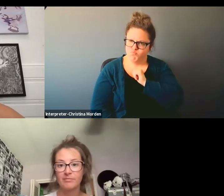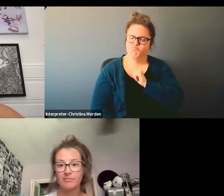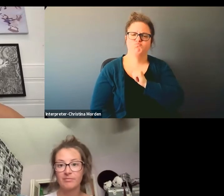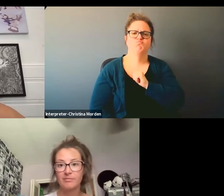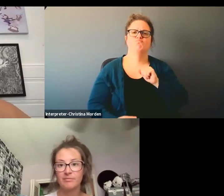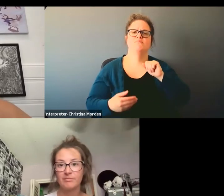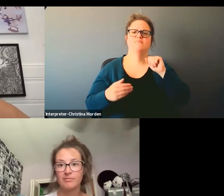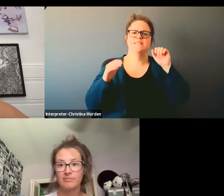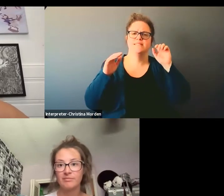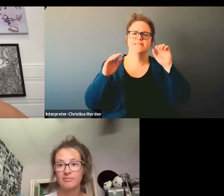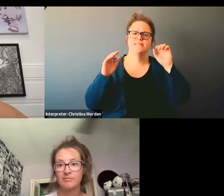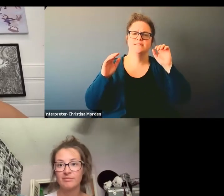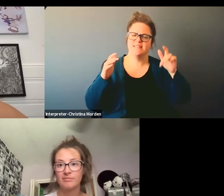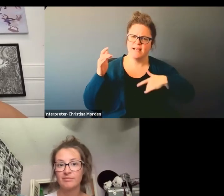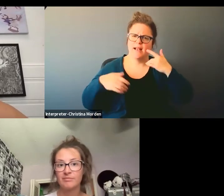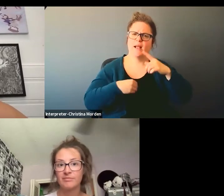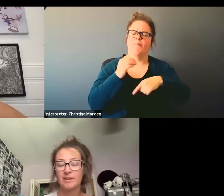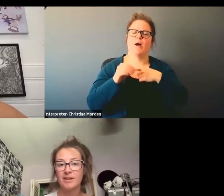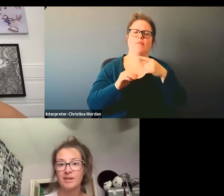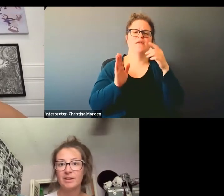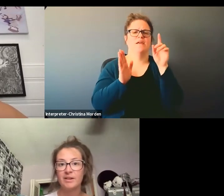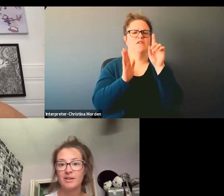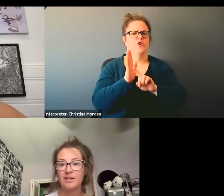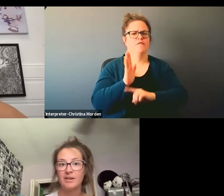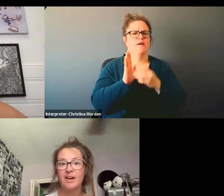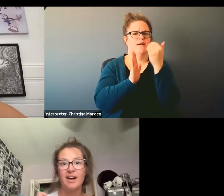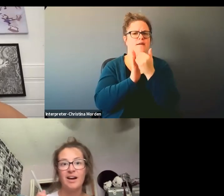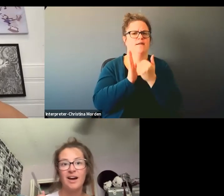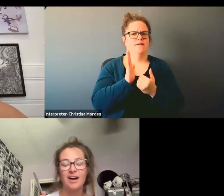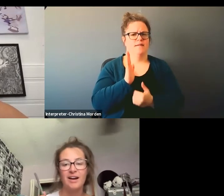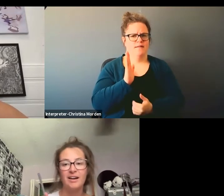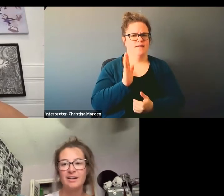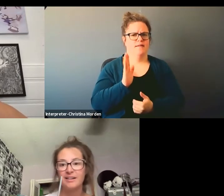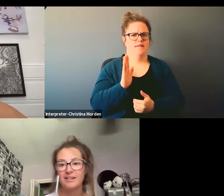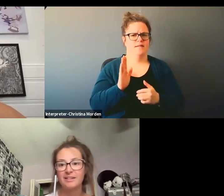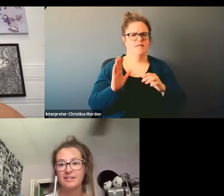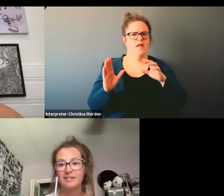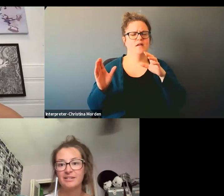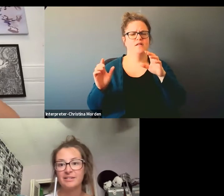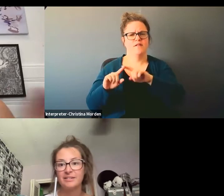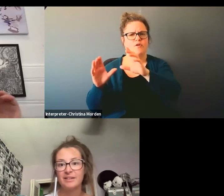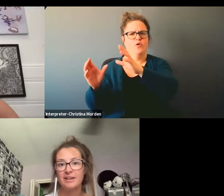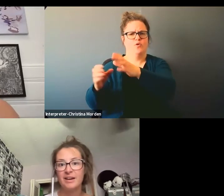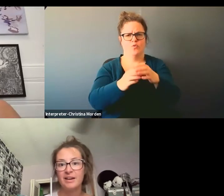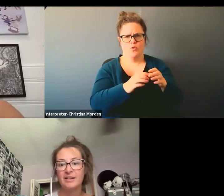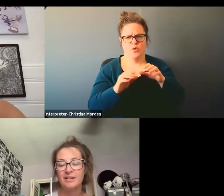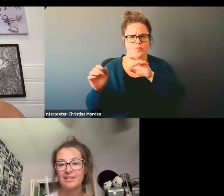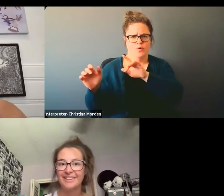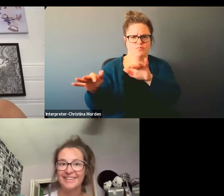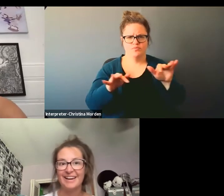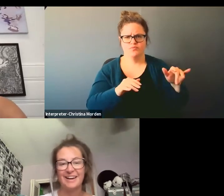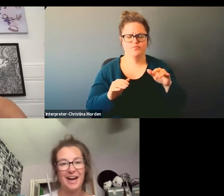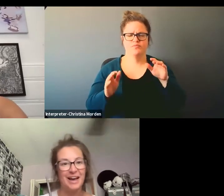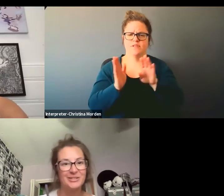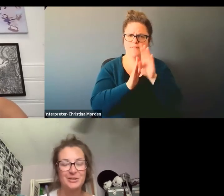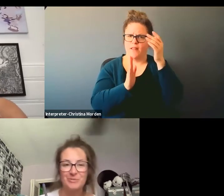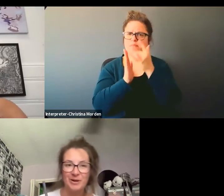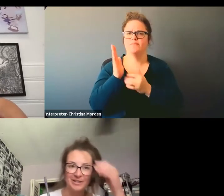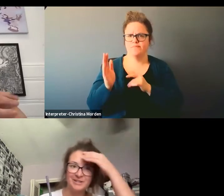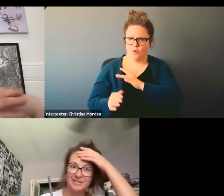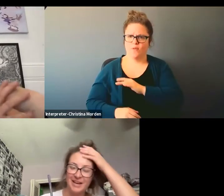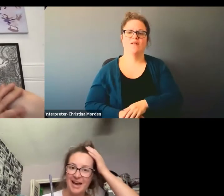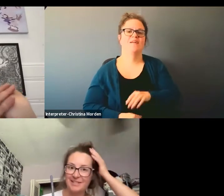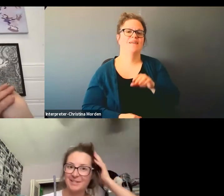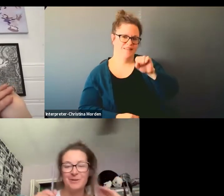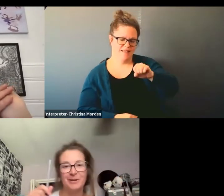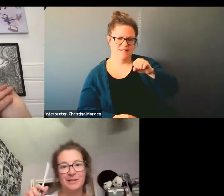survey that you're doing of all the arts organizations. Yeah, it should be really great. So yeah, it's being funded by the Cinnabon Credit Union. Courtney? Yeah, I actually